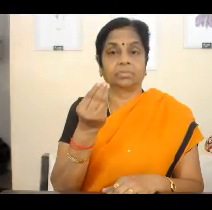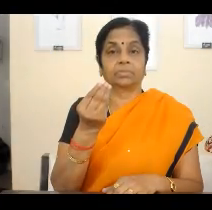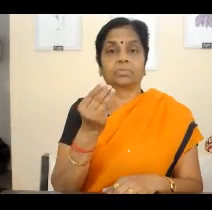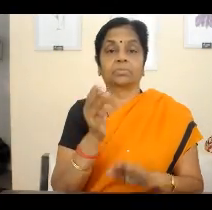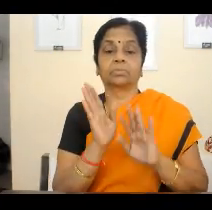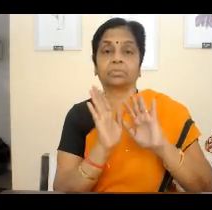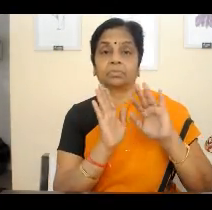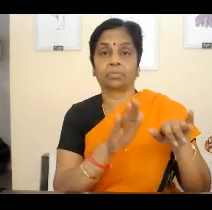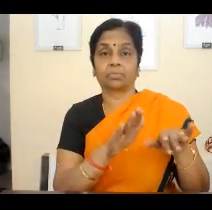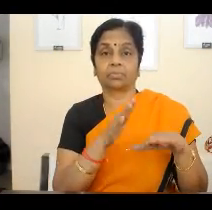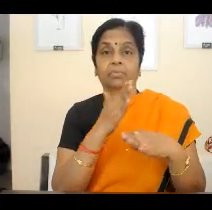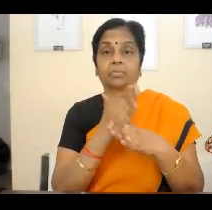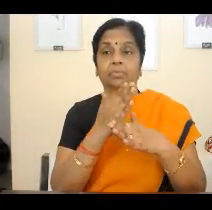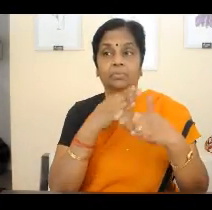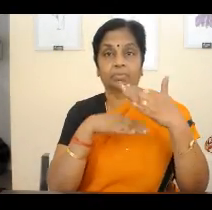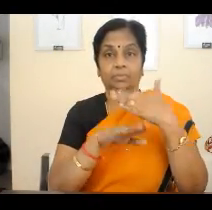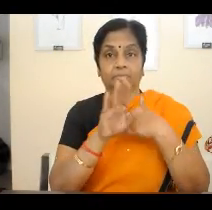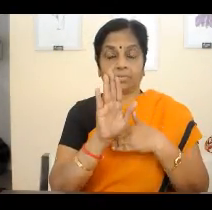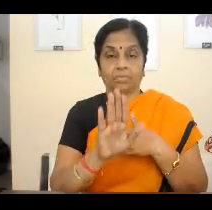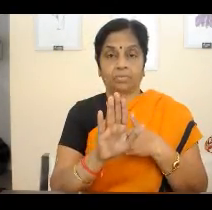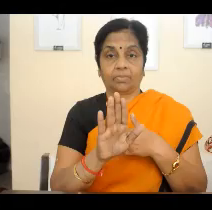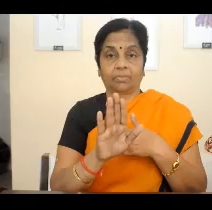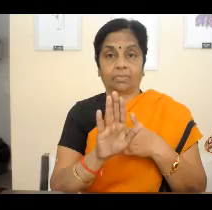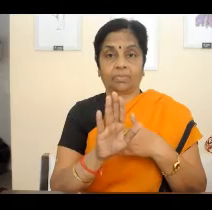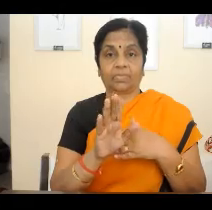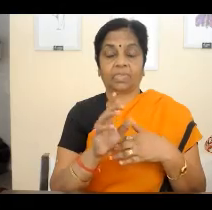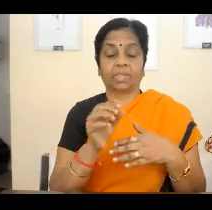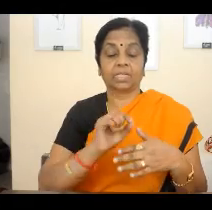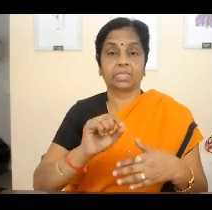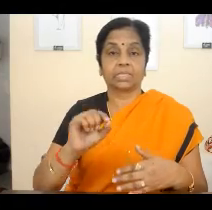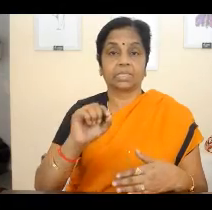Discrimination in employment should be fined by 10 lakhs.